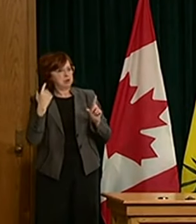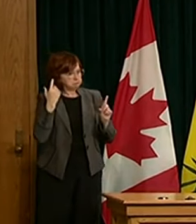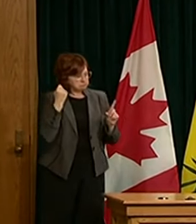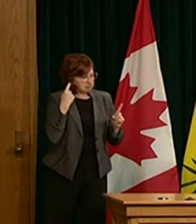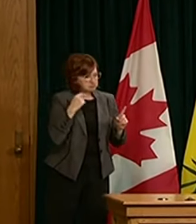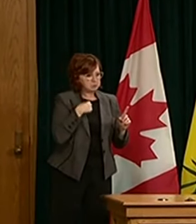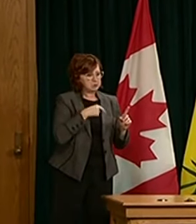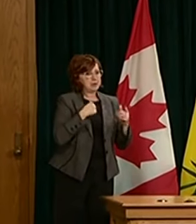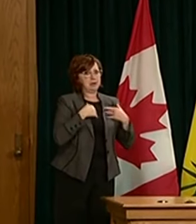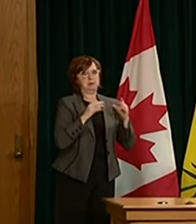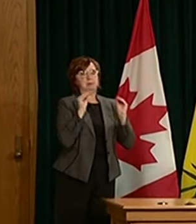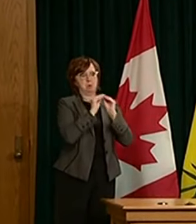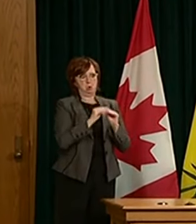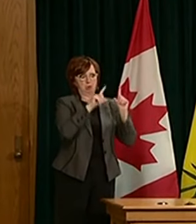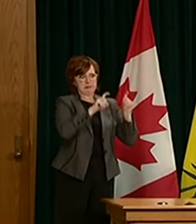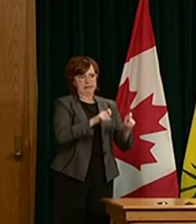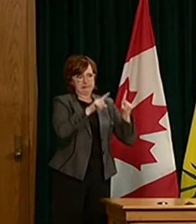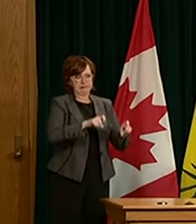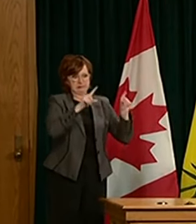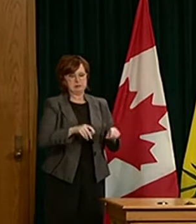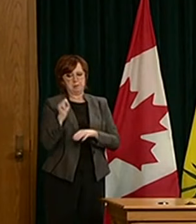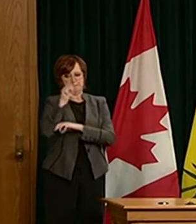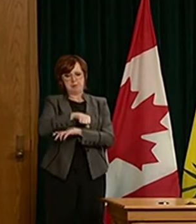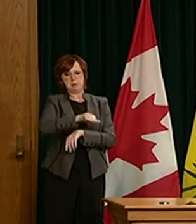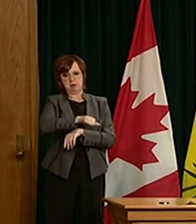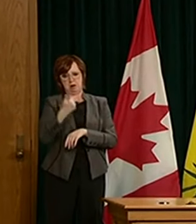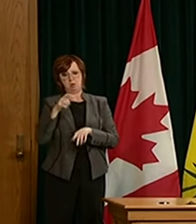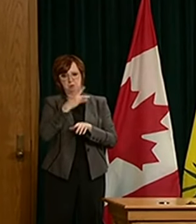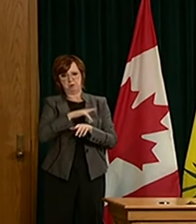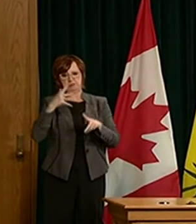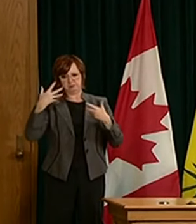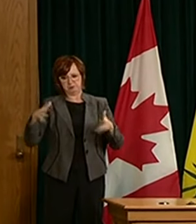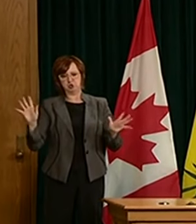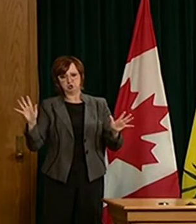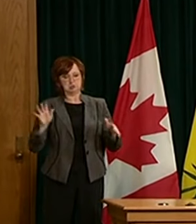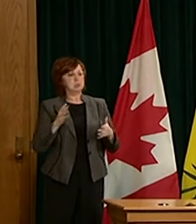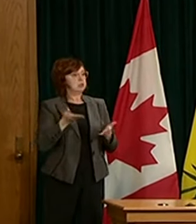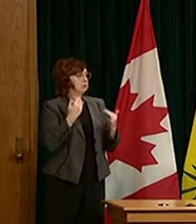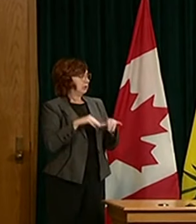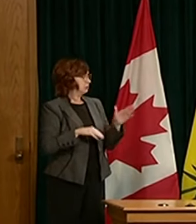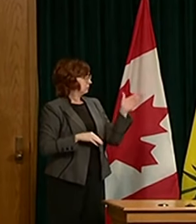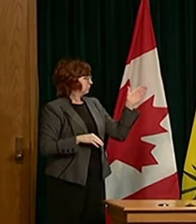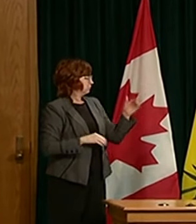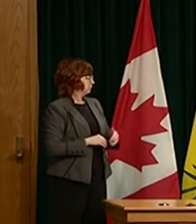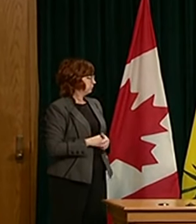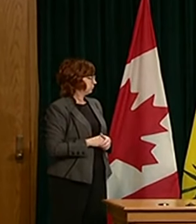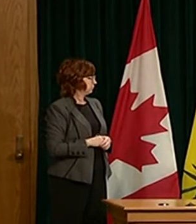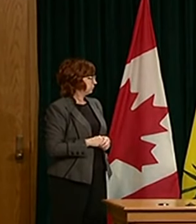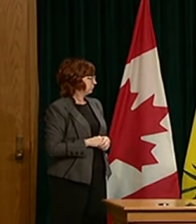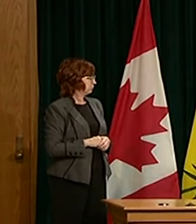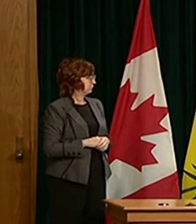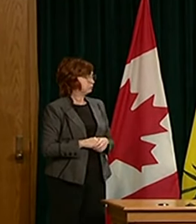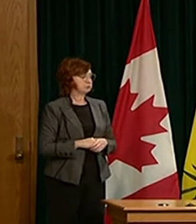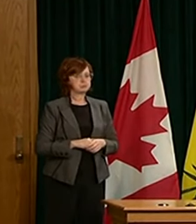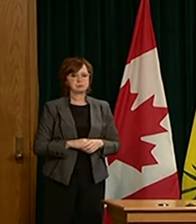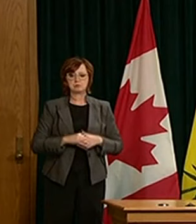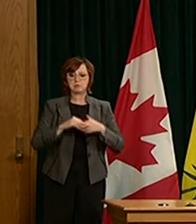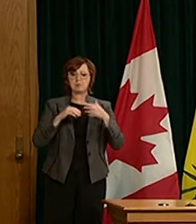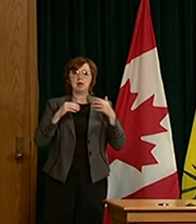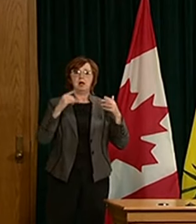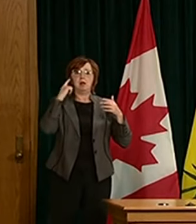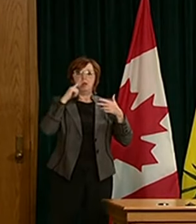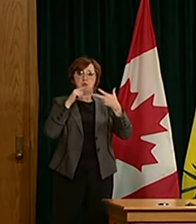other jurisdictions that we've compared ourselves to here. Next slide. So the first scenario that we